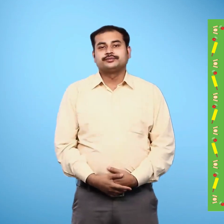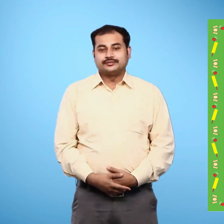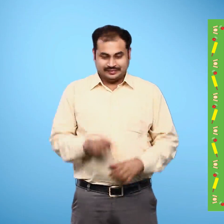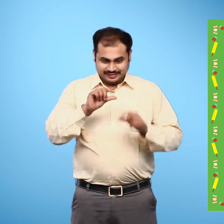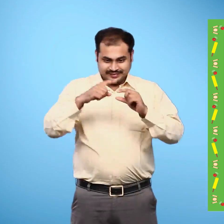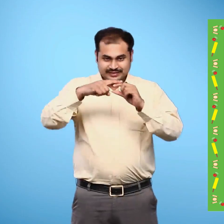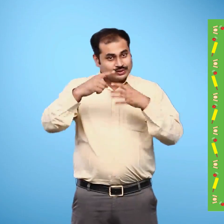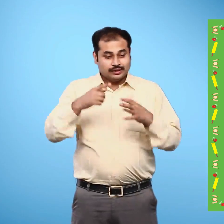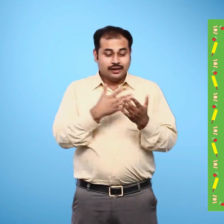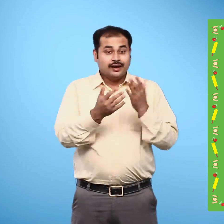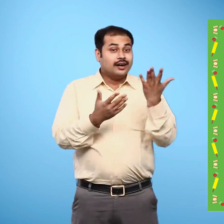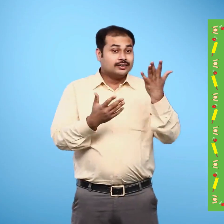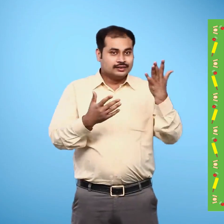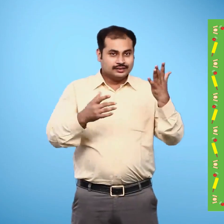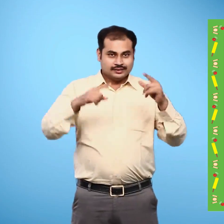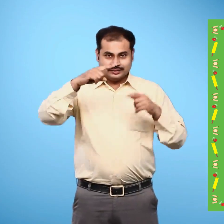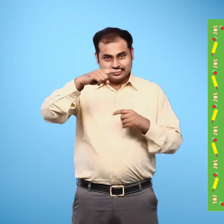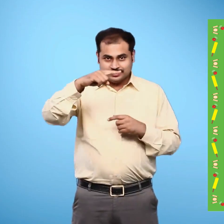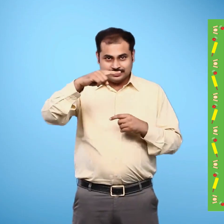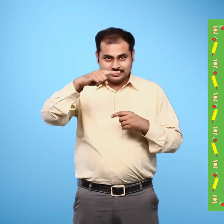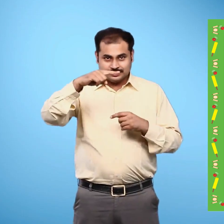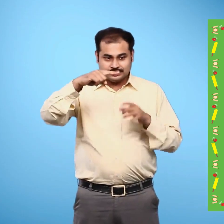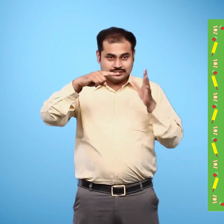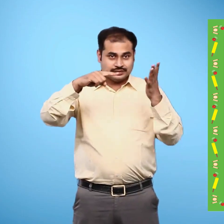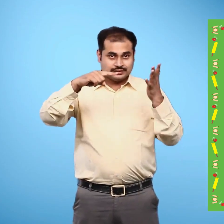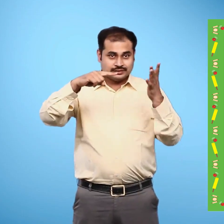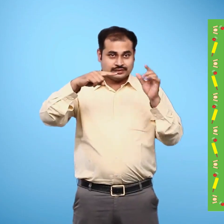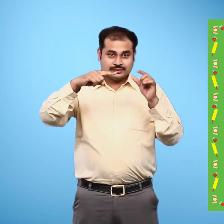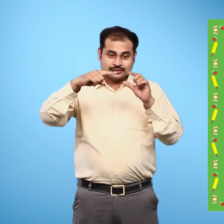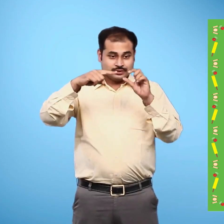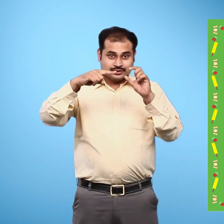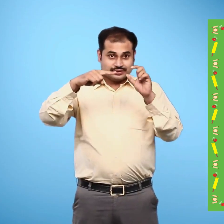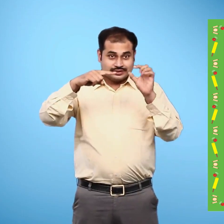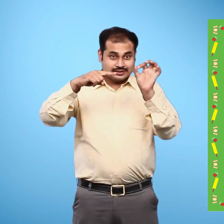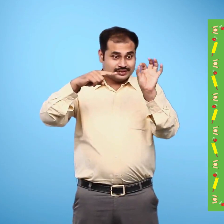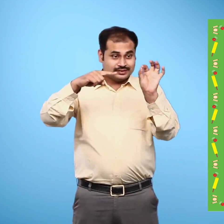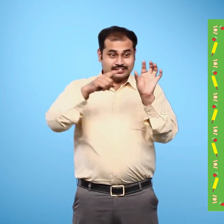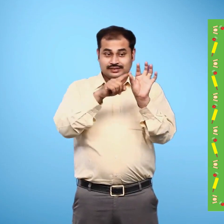The first finger of right hand touching the thumb, making an O,